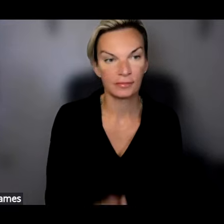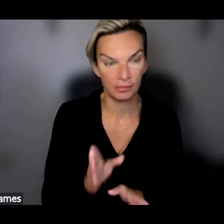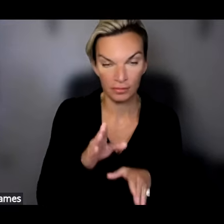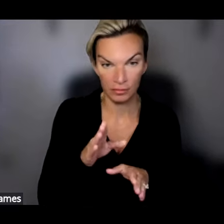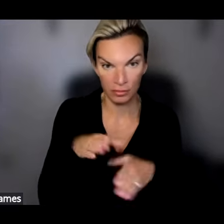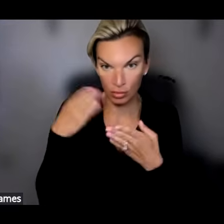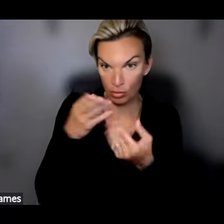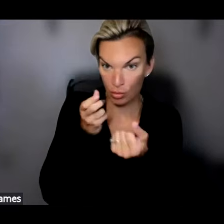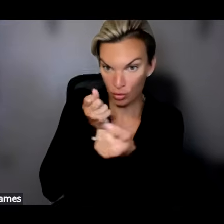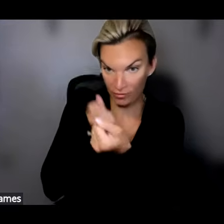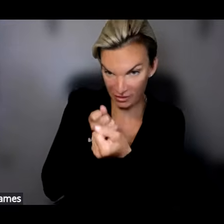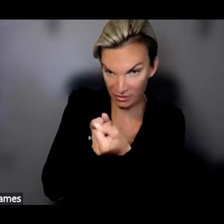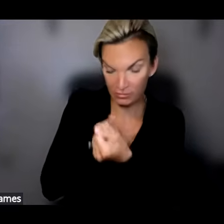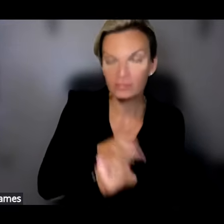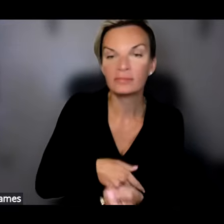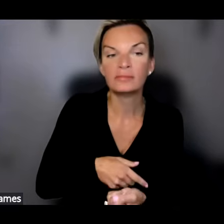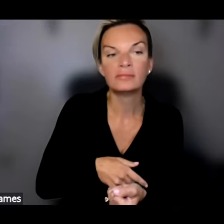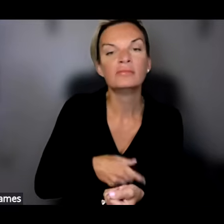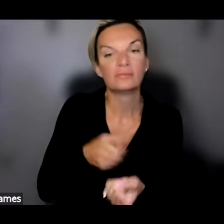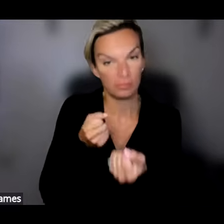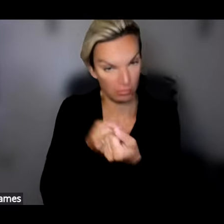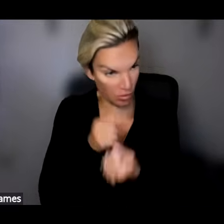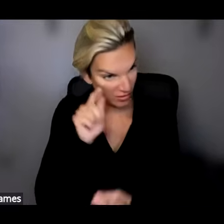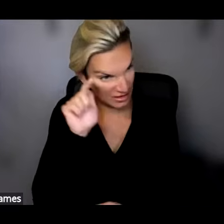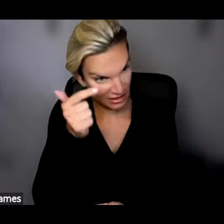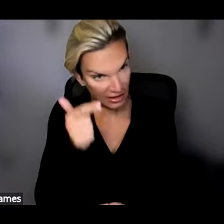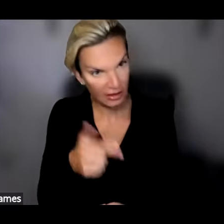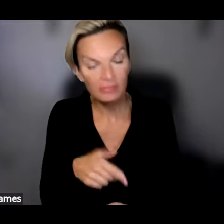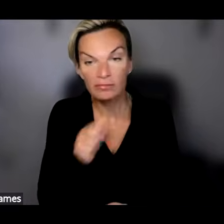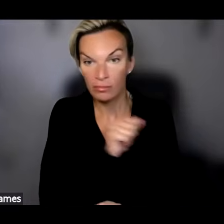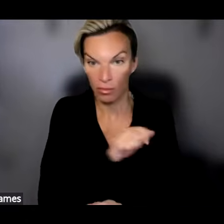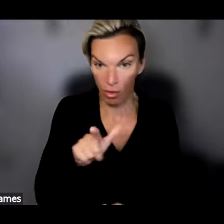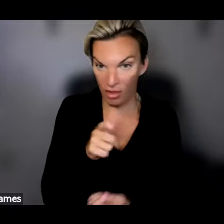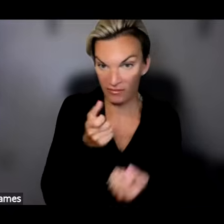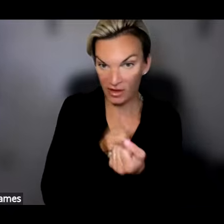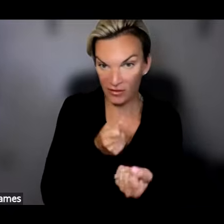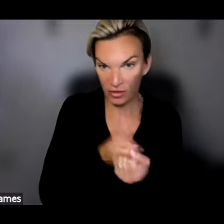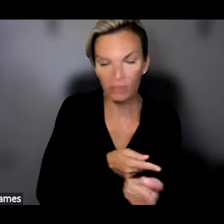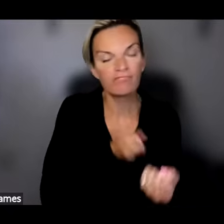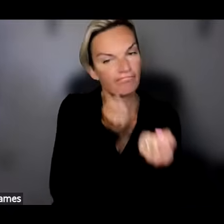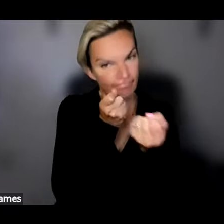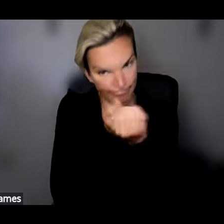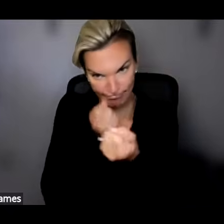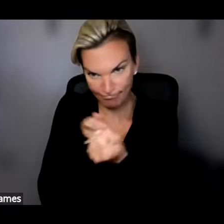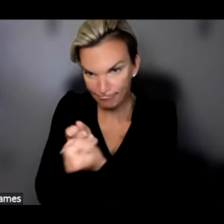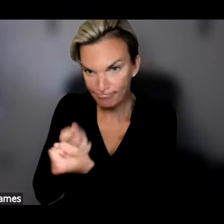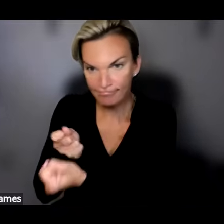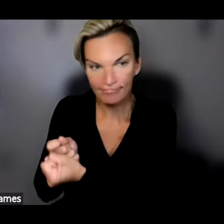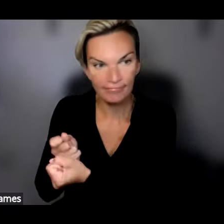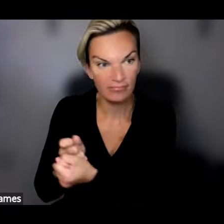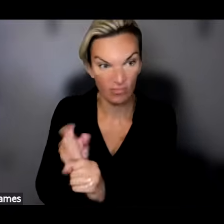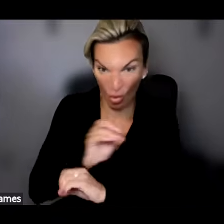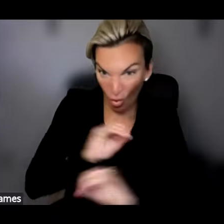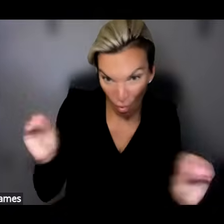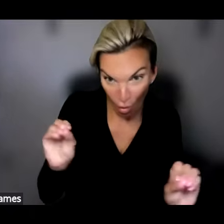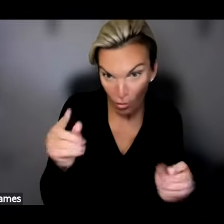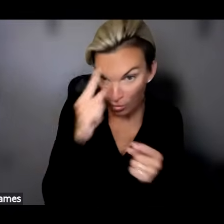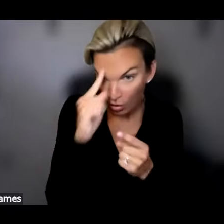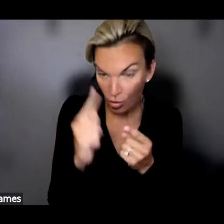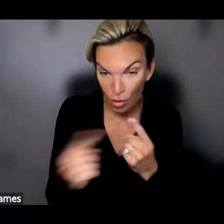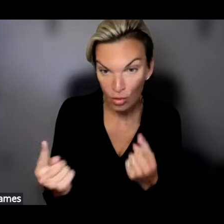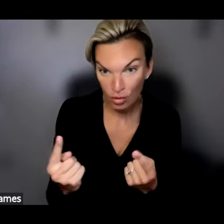Second. And moved and seconded. All in favor? Aye. There's no one opposed.